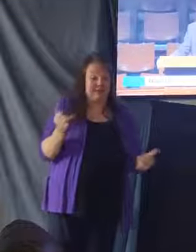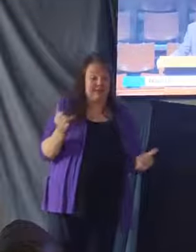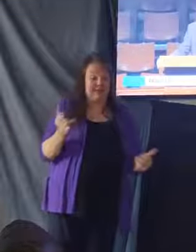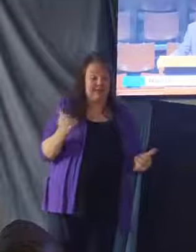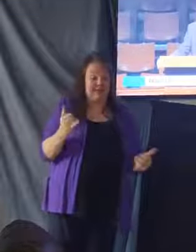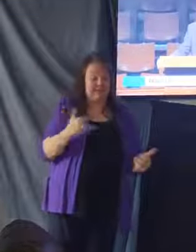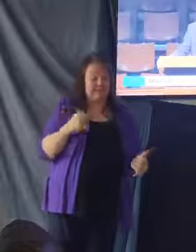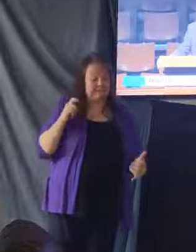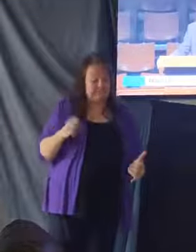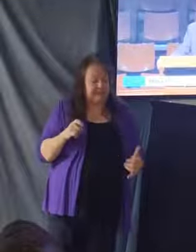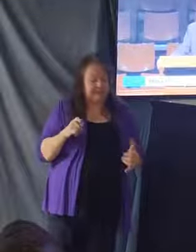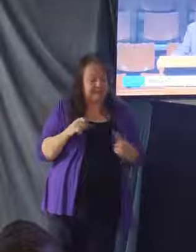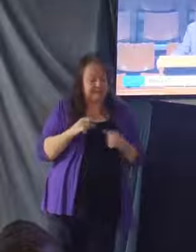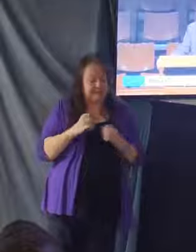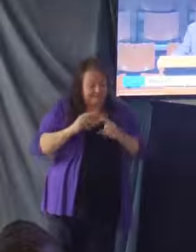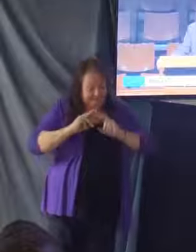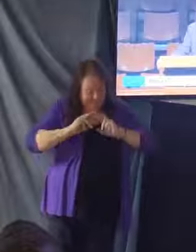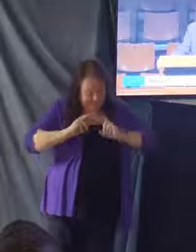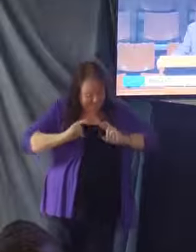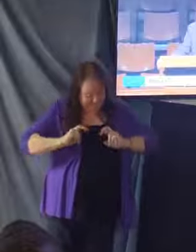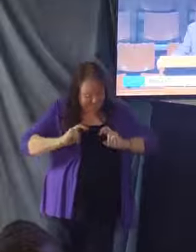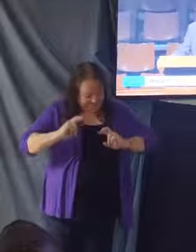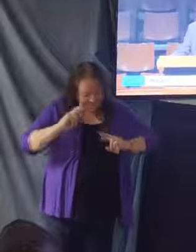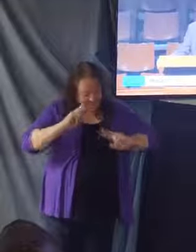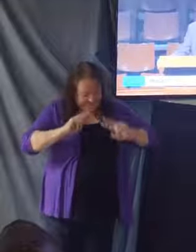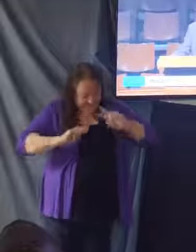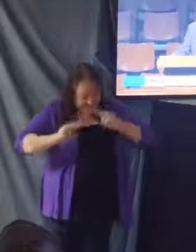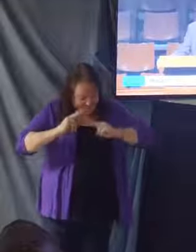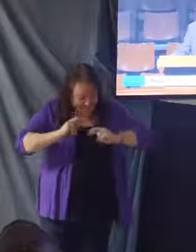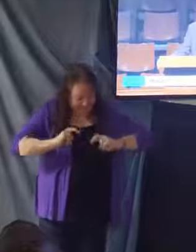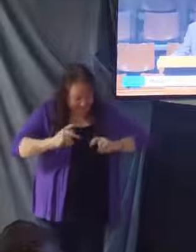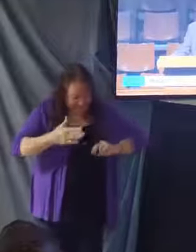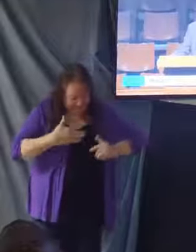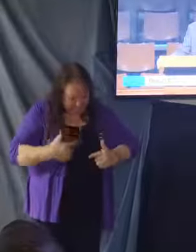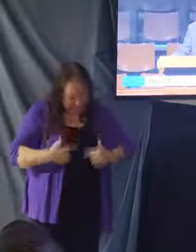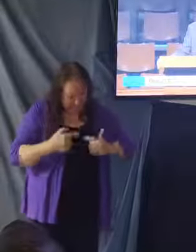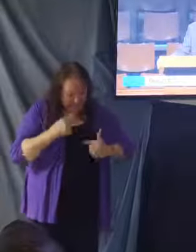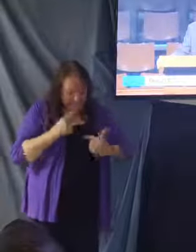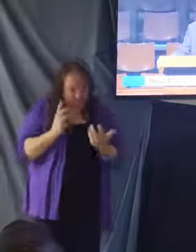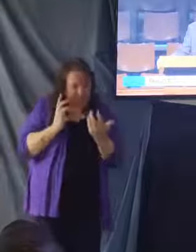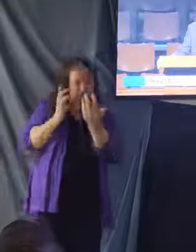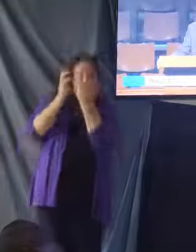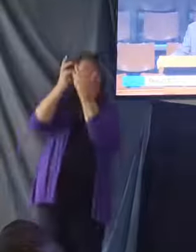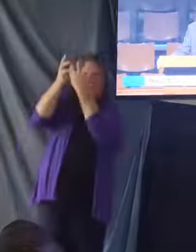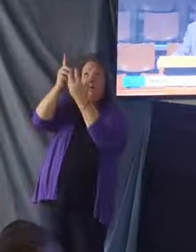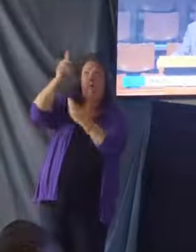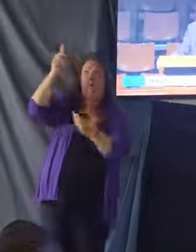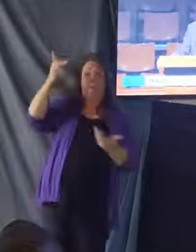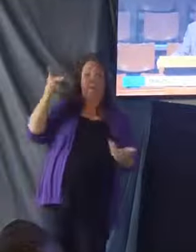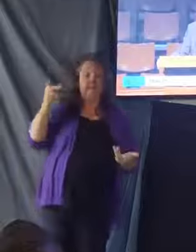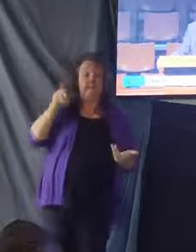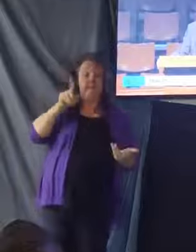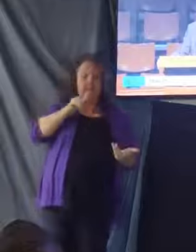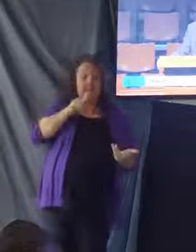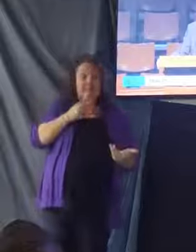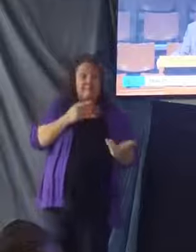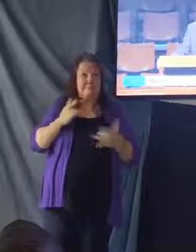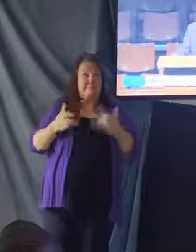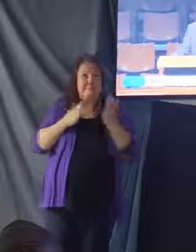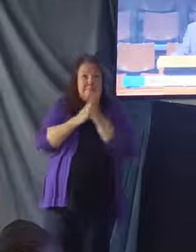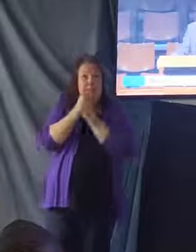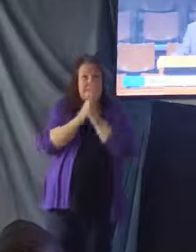to constantly evaluate and look. Is my life really conformed to this? Is this the zeal